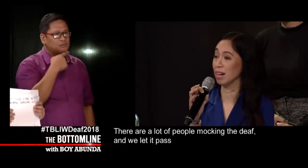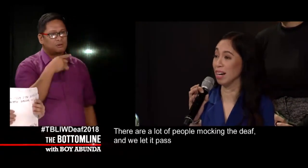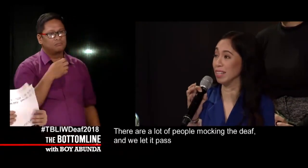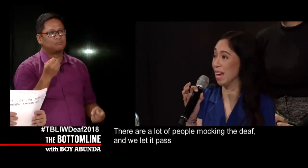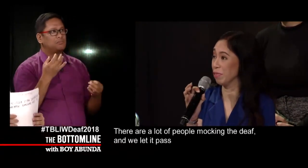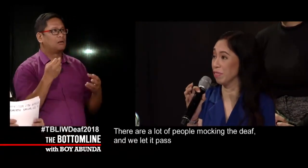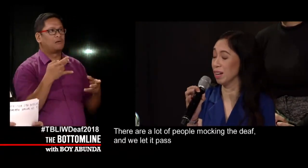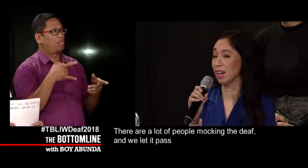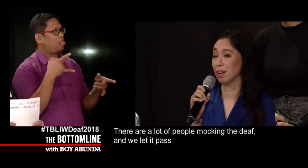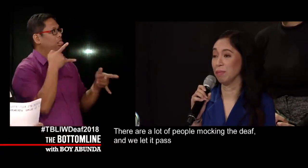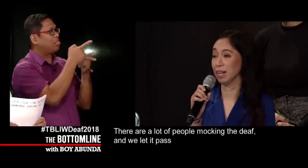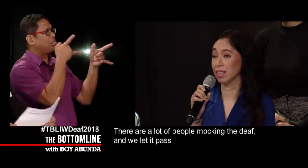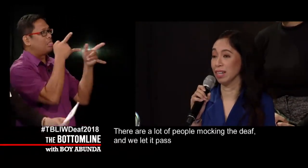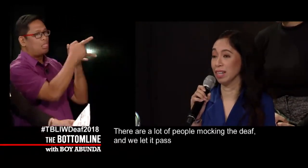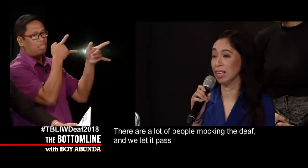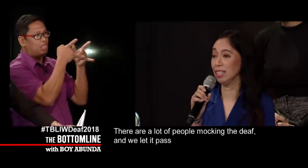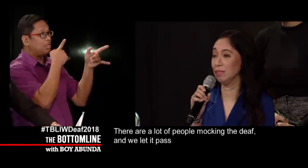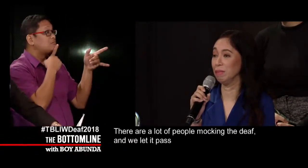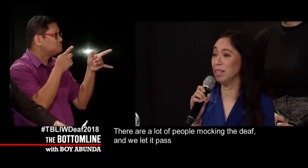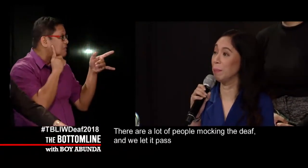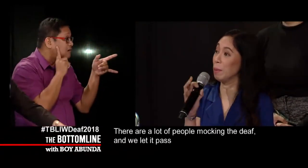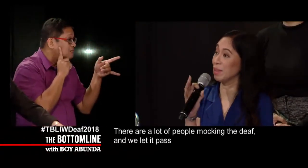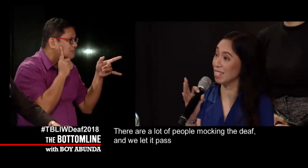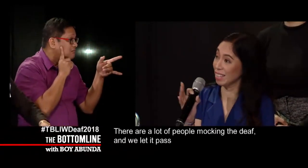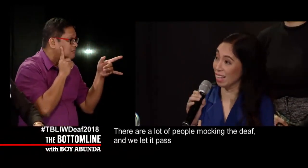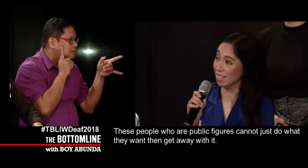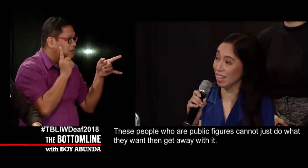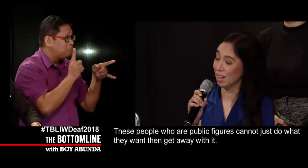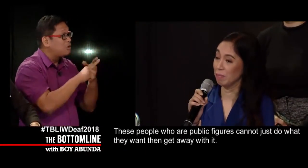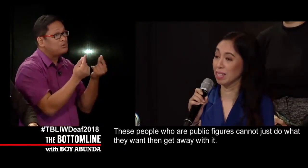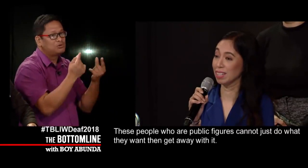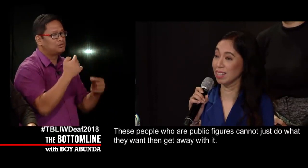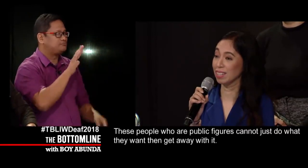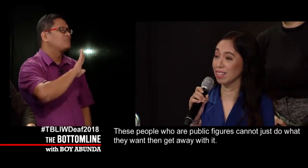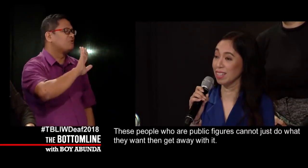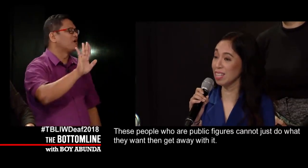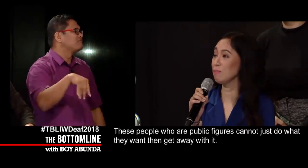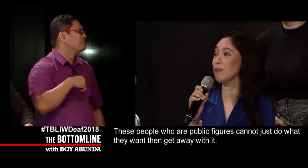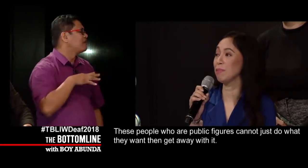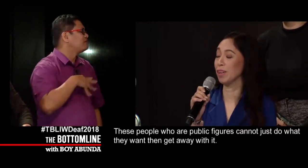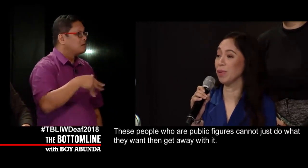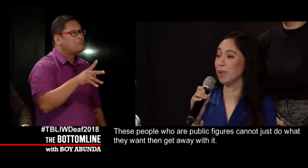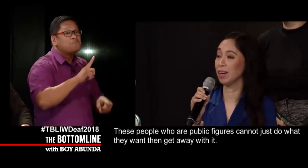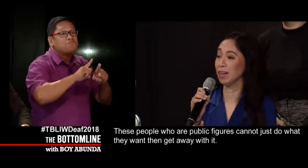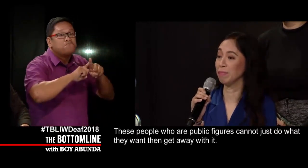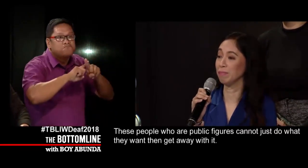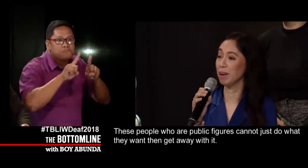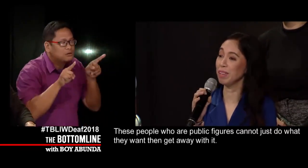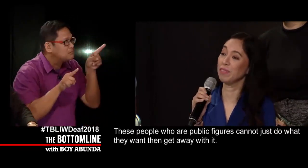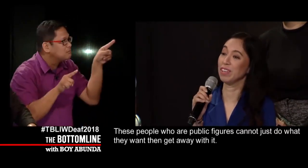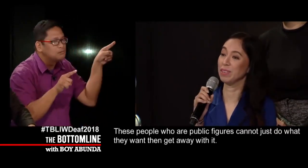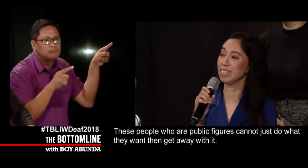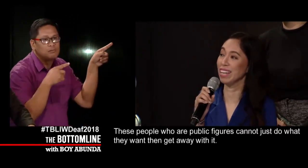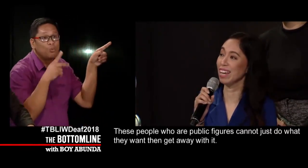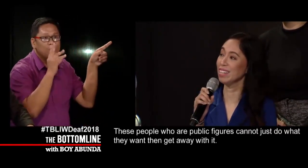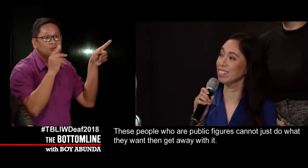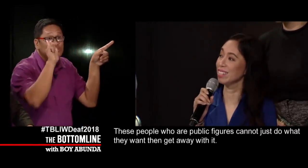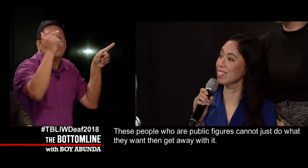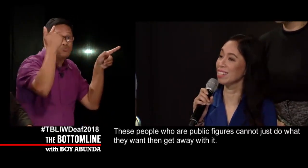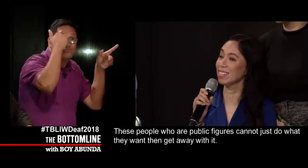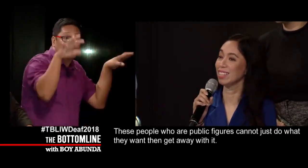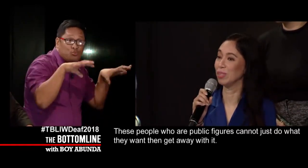sa mga deaf, but pinapalampas natin. But these people who are public figures, they